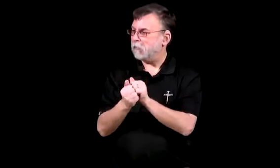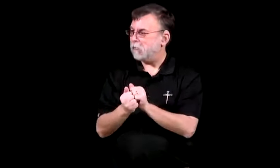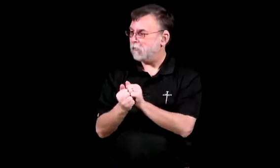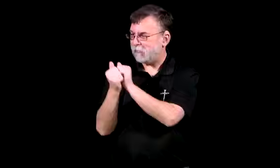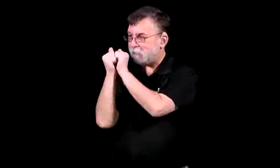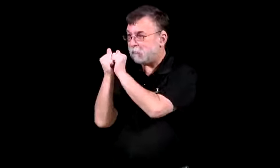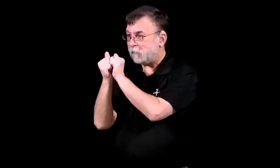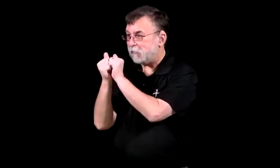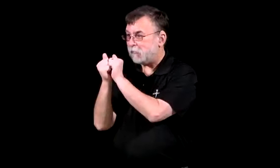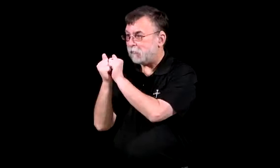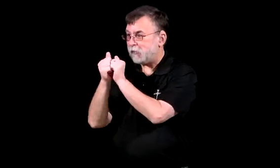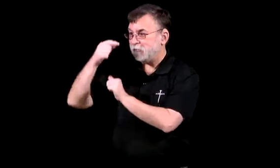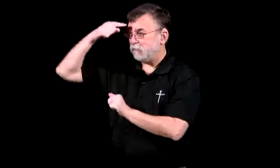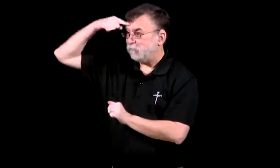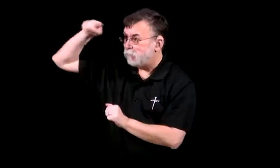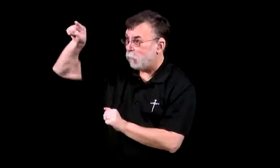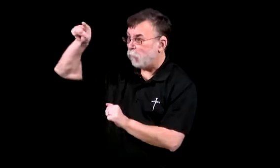Jesus, together.